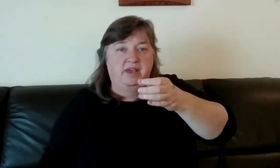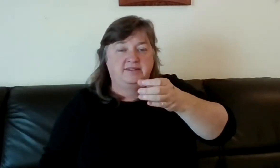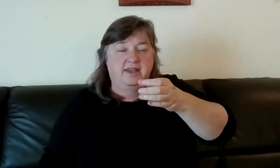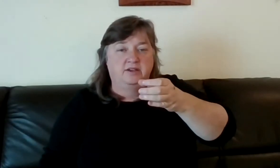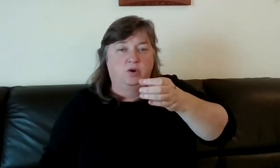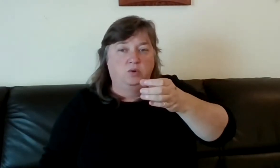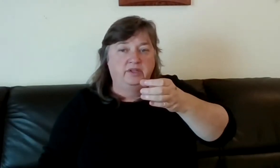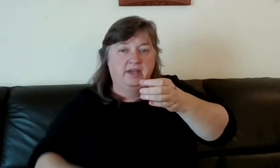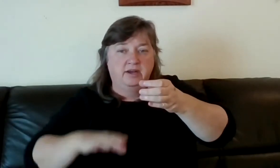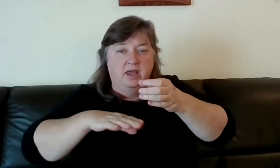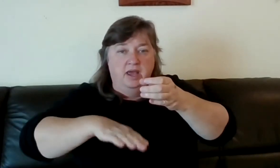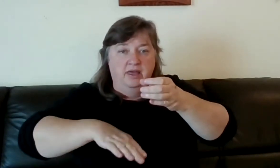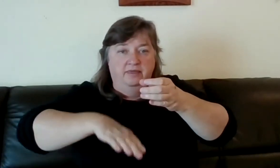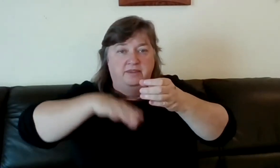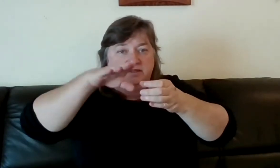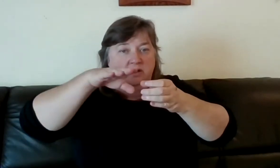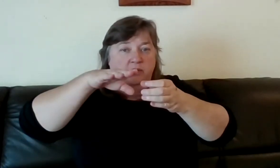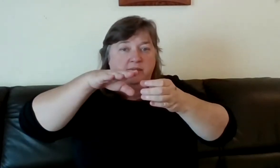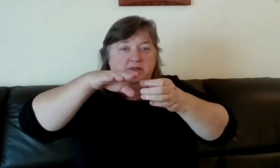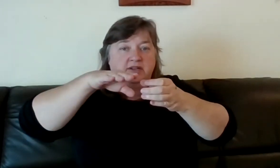base hand holding it, and this is all the way up to the top.